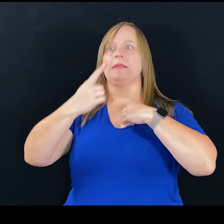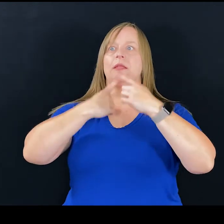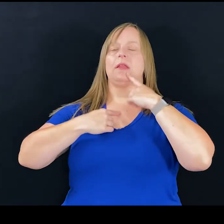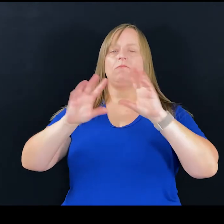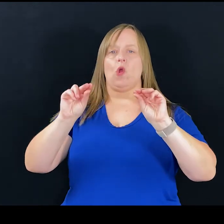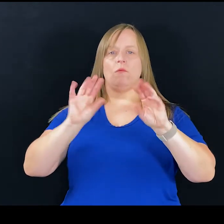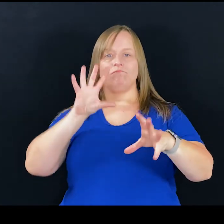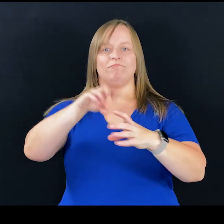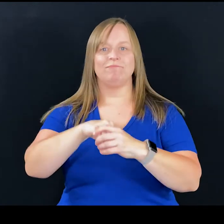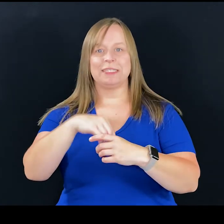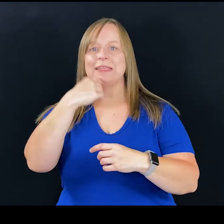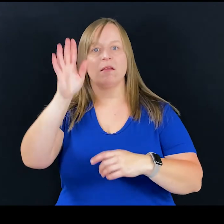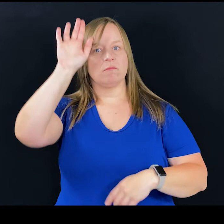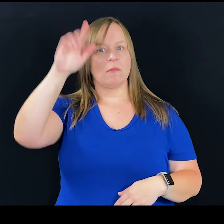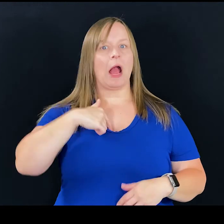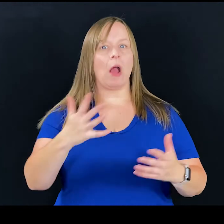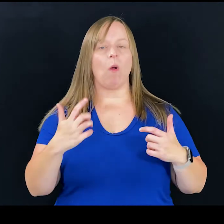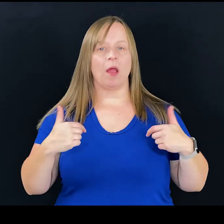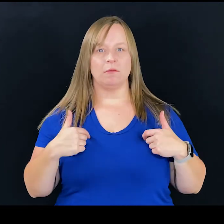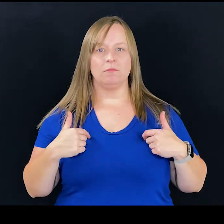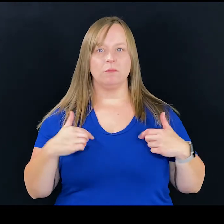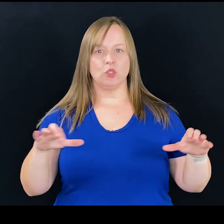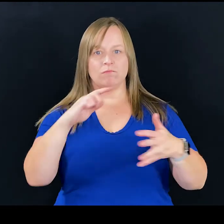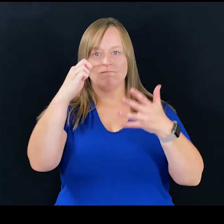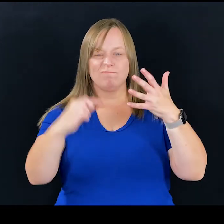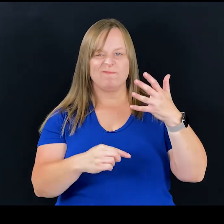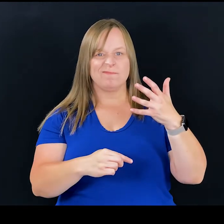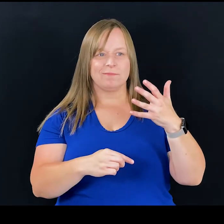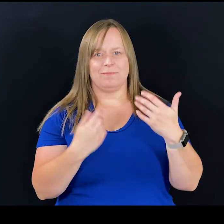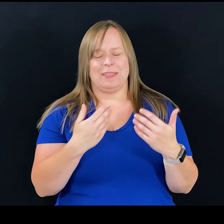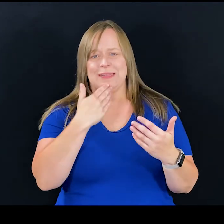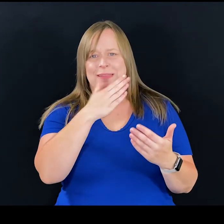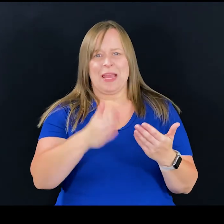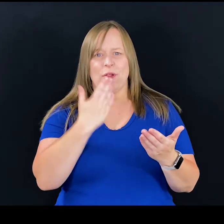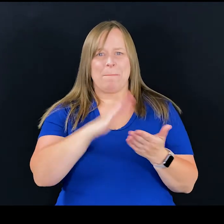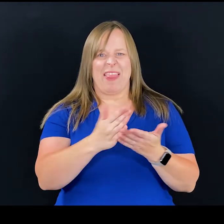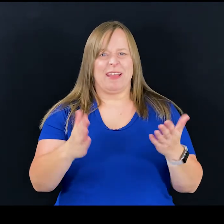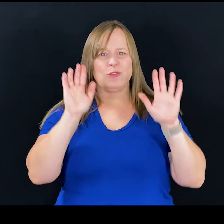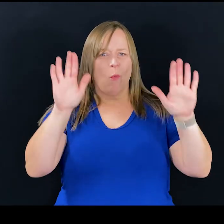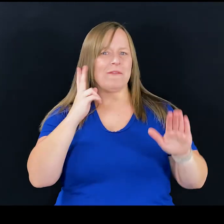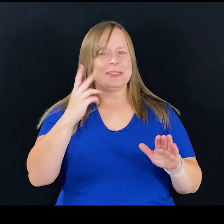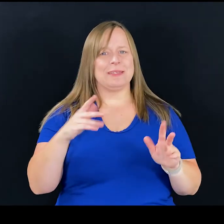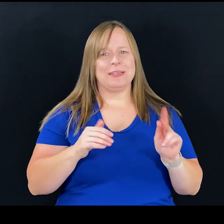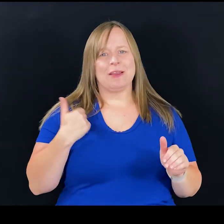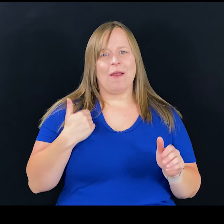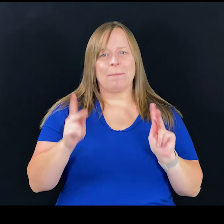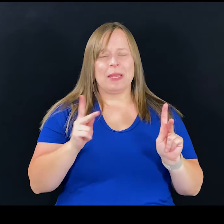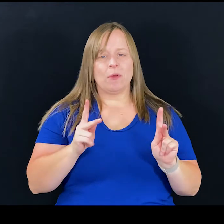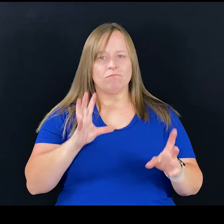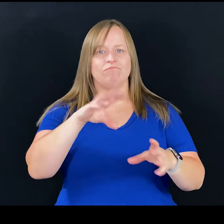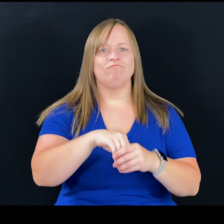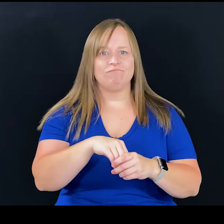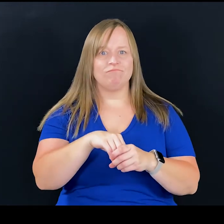adults tell them what they're going to do. It's them saying, here's what I want to do. And how can that ever be a bad thing? It's wonderful to see young